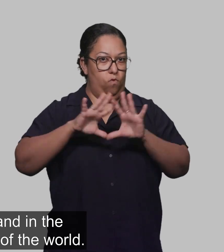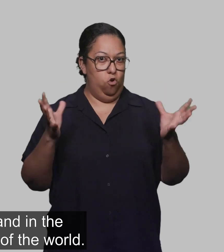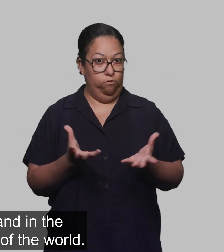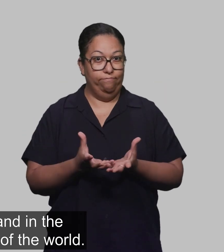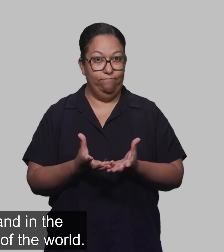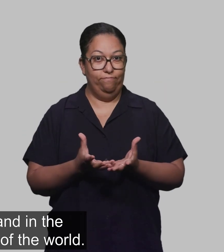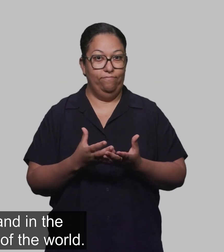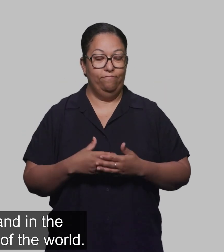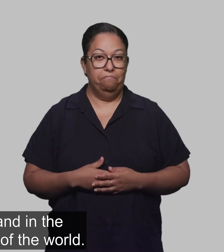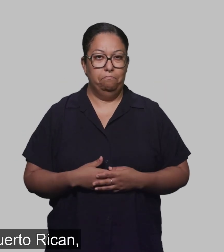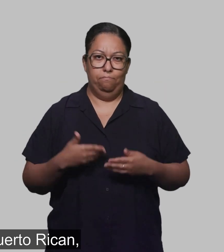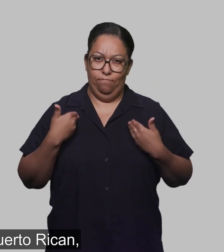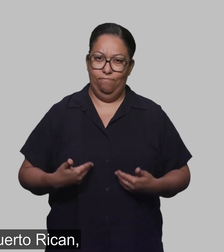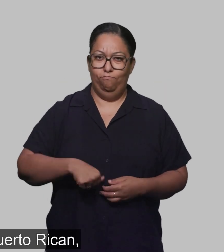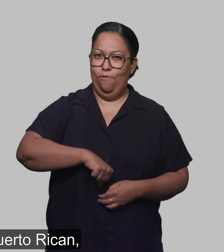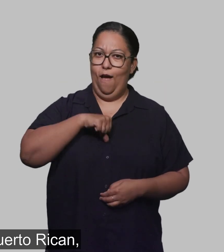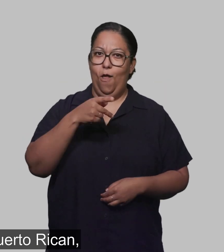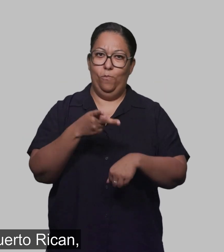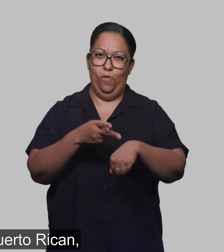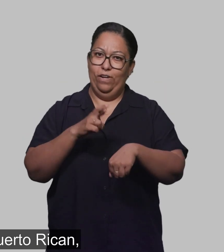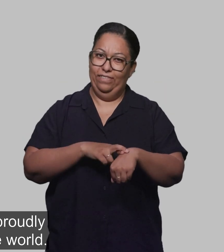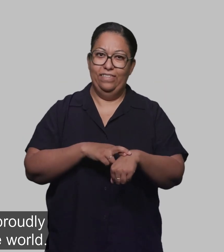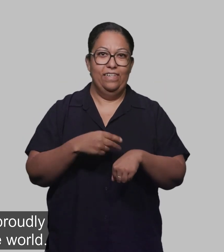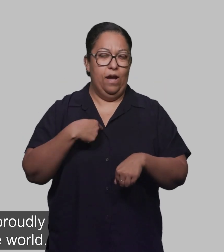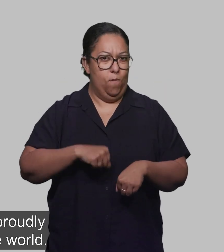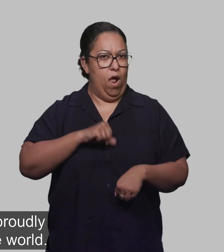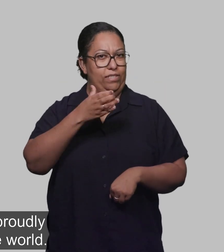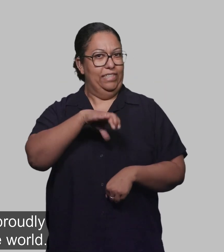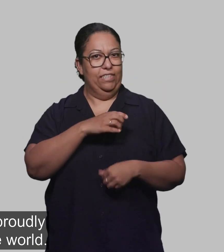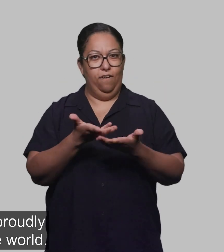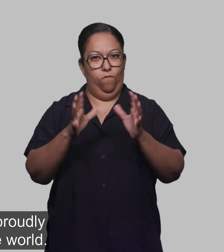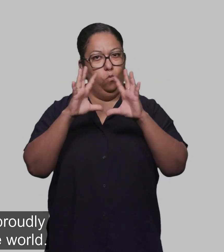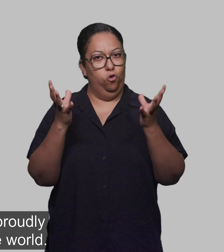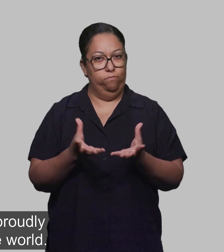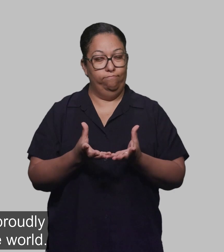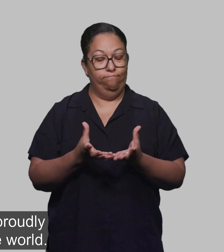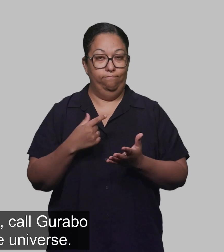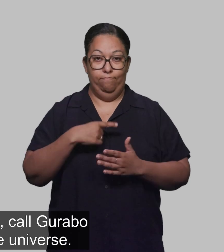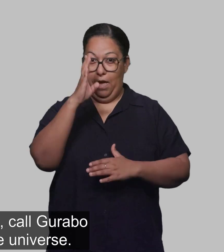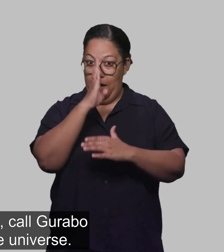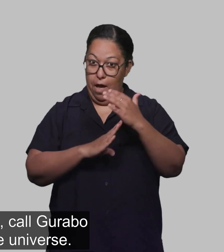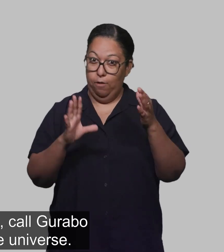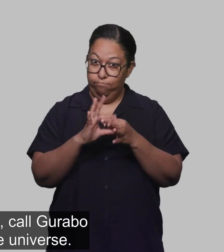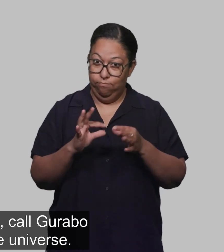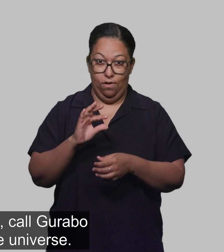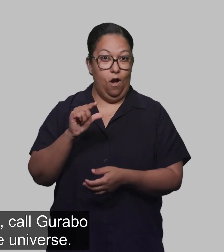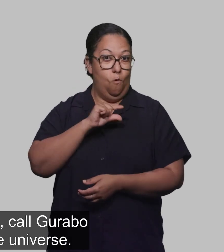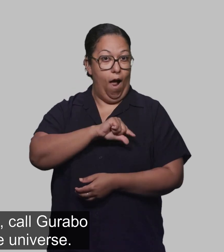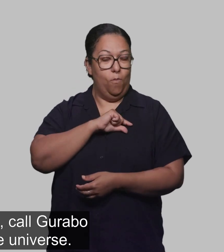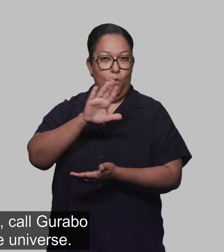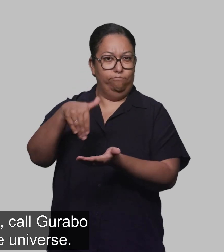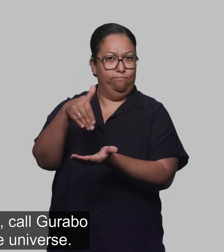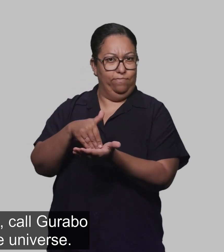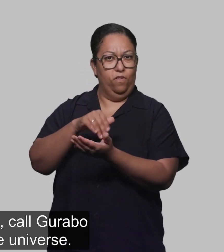of the world. I am a proudly Puerto Rican, and I am a proudly citizen of the world. I humbly, as I said, call Gurabo